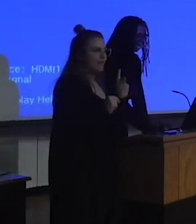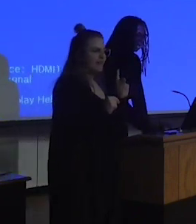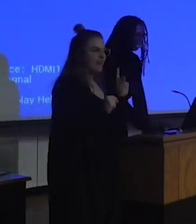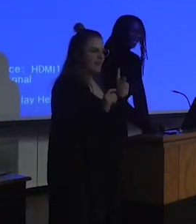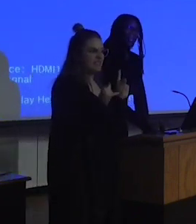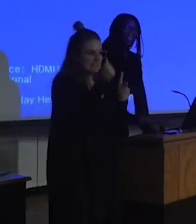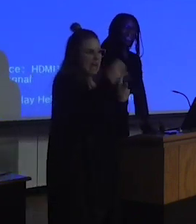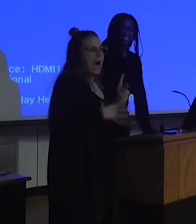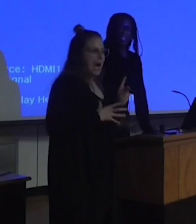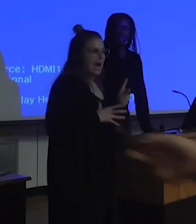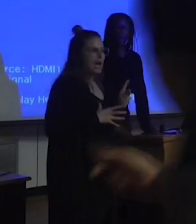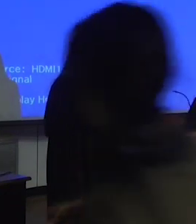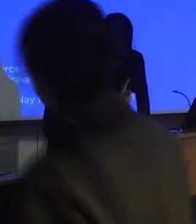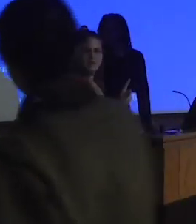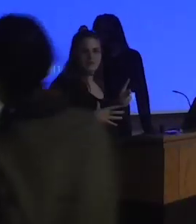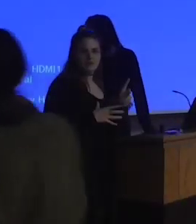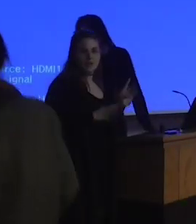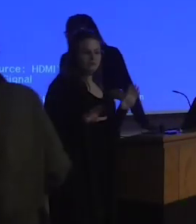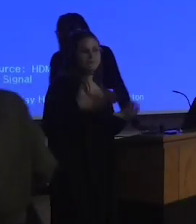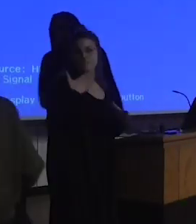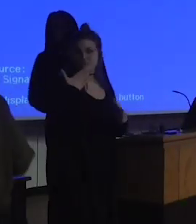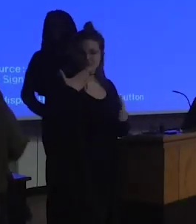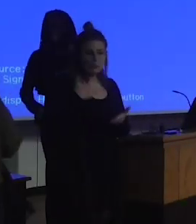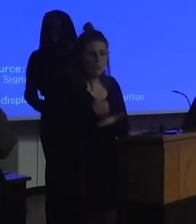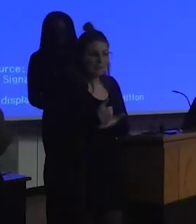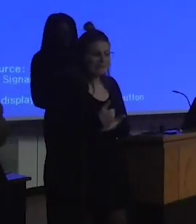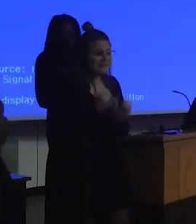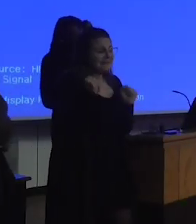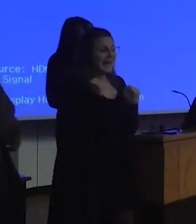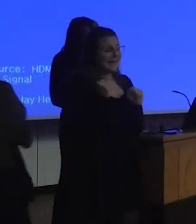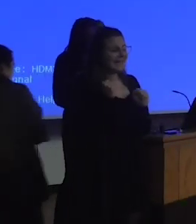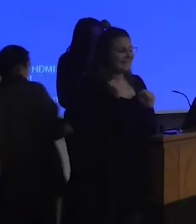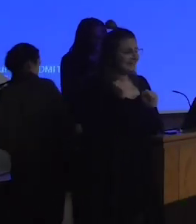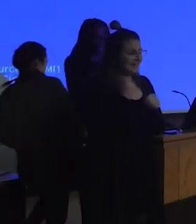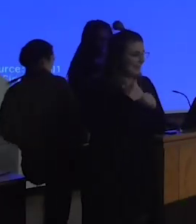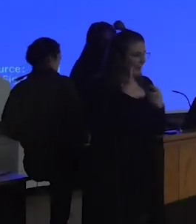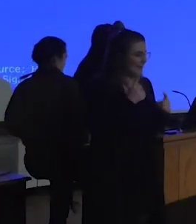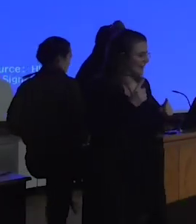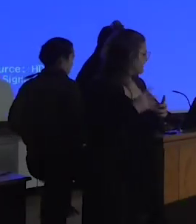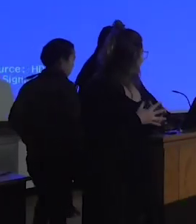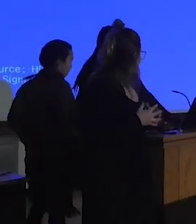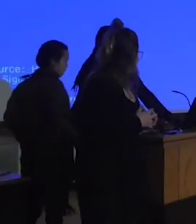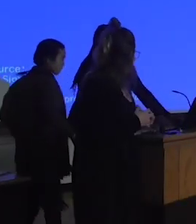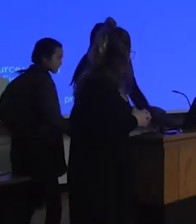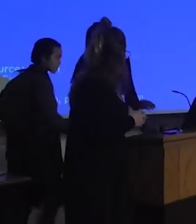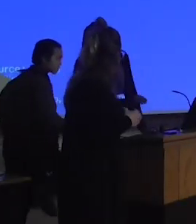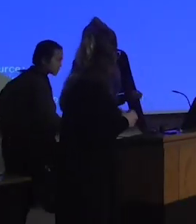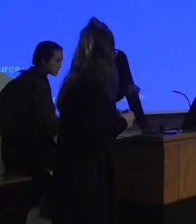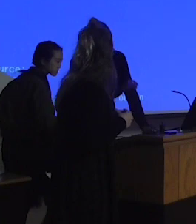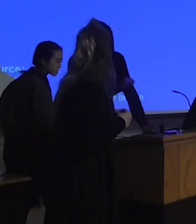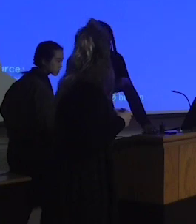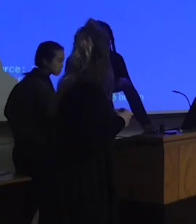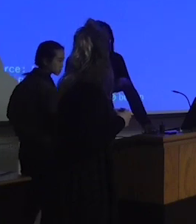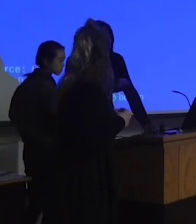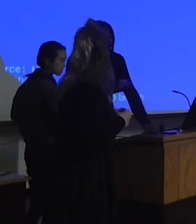of this guy. This, oh, can you? Yeah, you're going to make it work. Actually, I got to plug it back in. Snap it out.